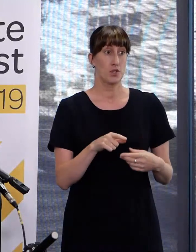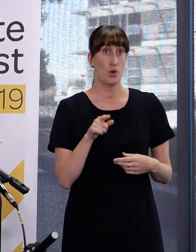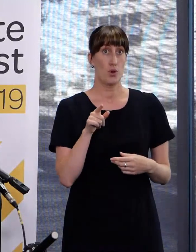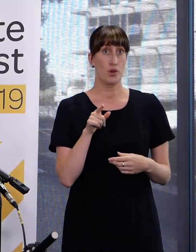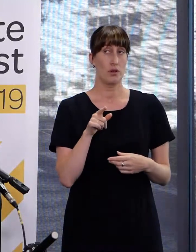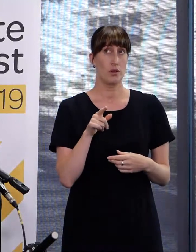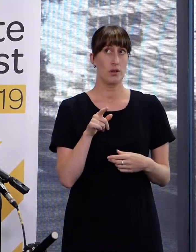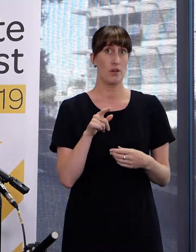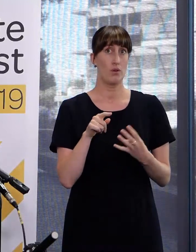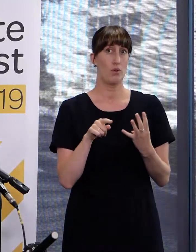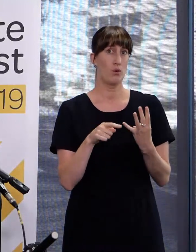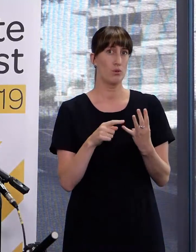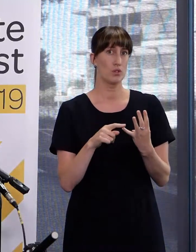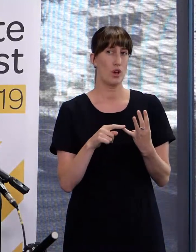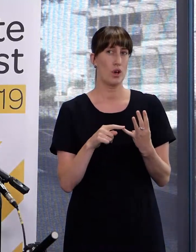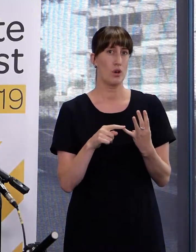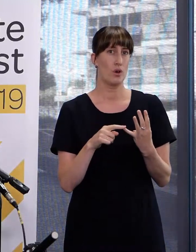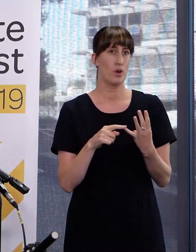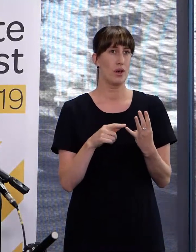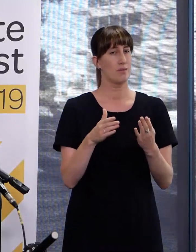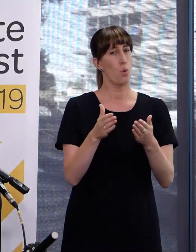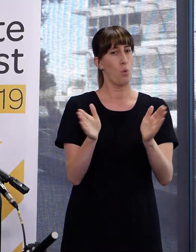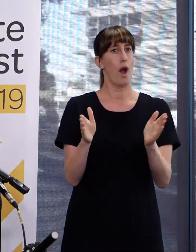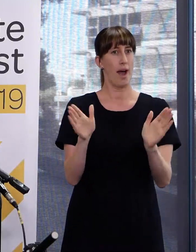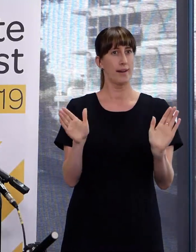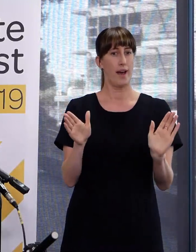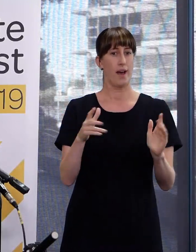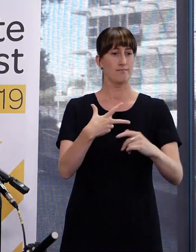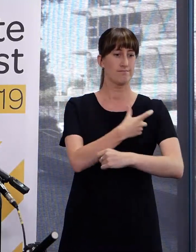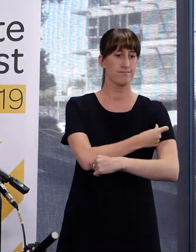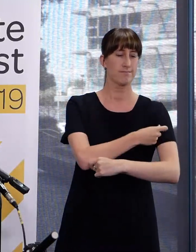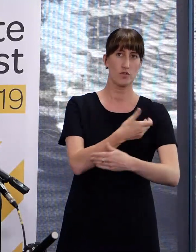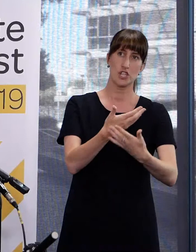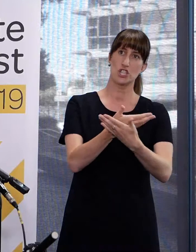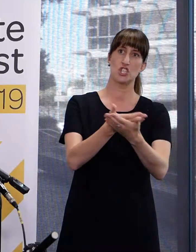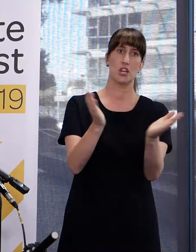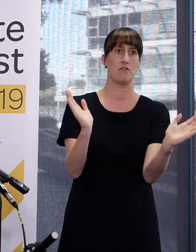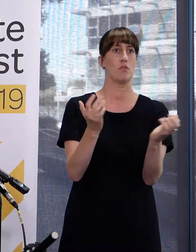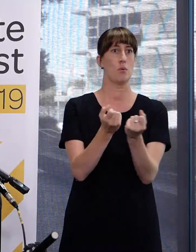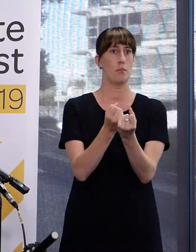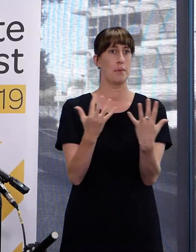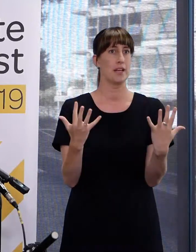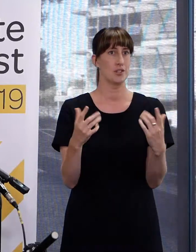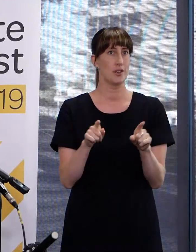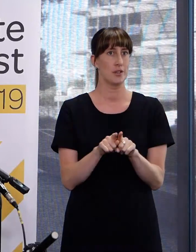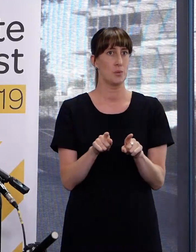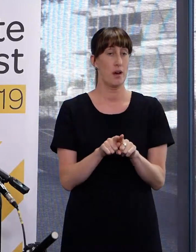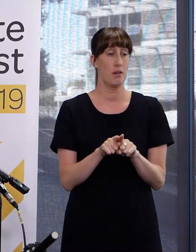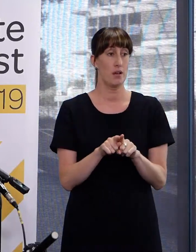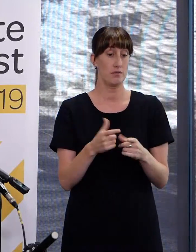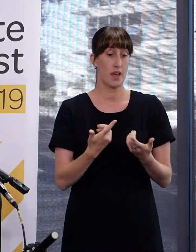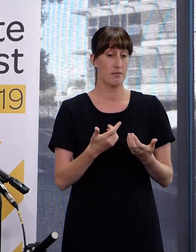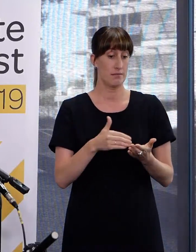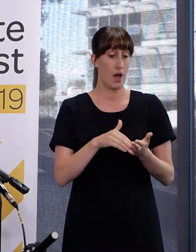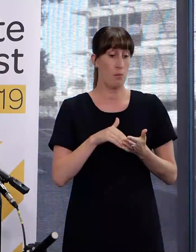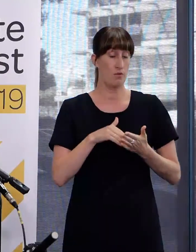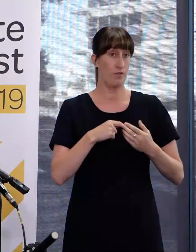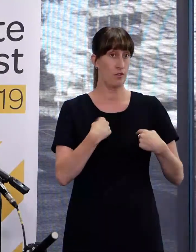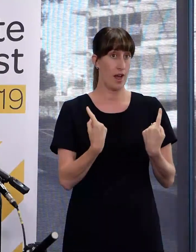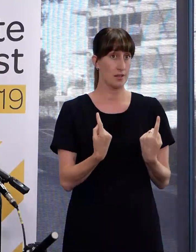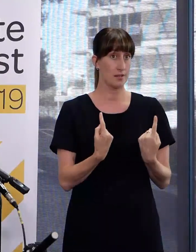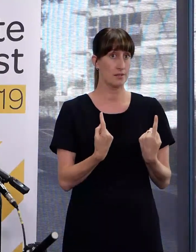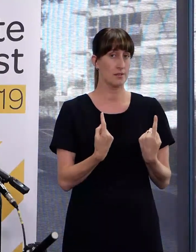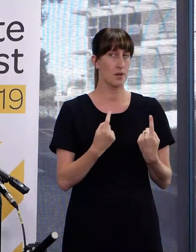they're also doing there is kind of wider vaccination events across the general population. So I think that's reassuring that